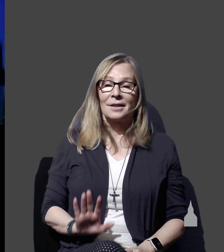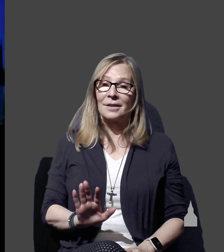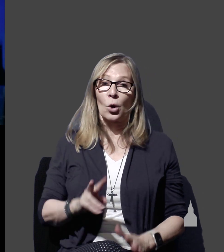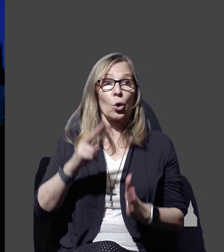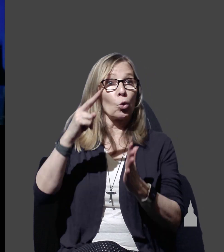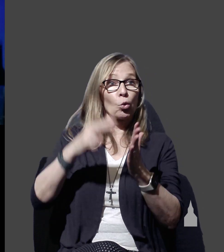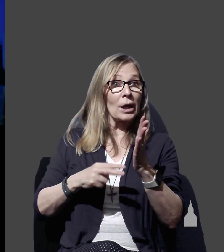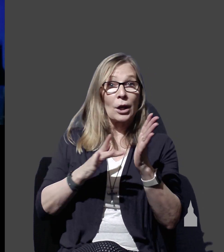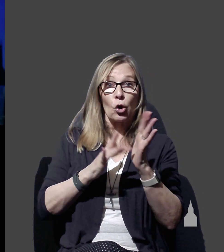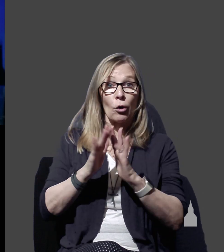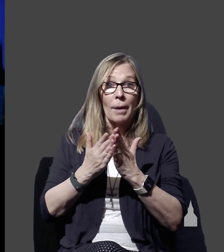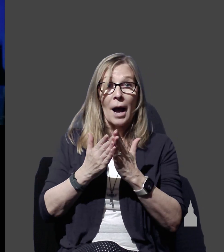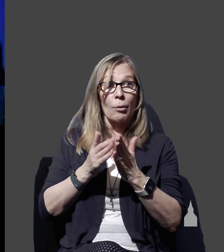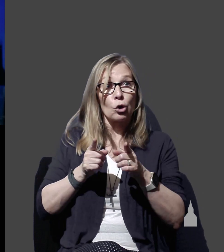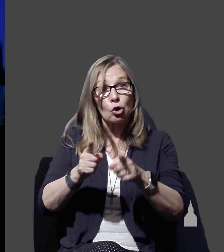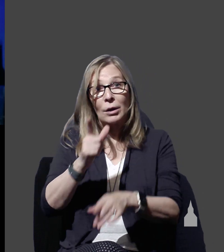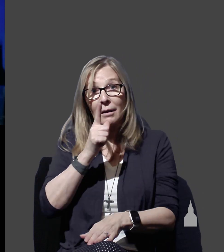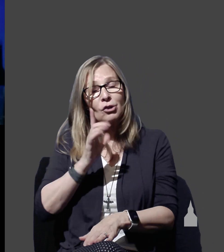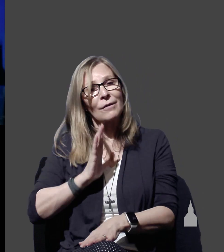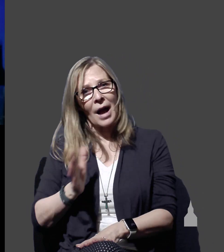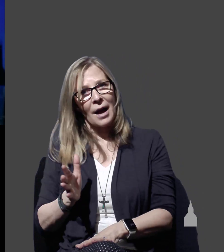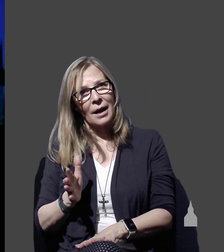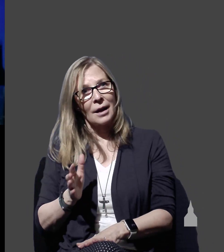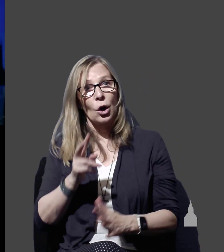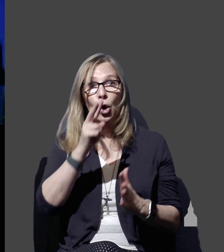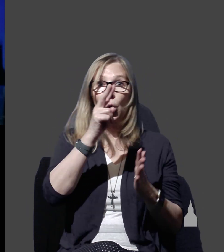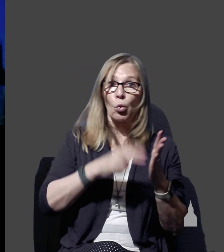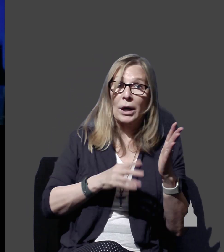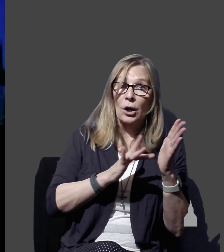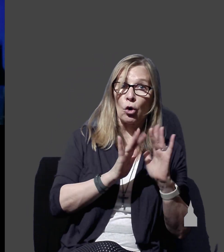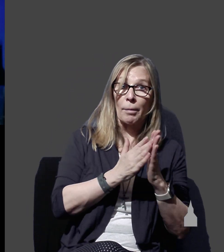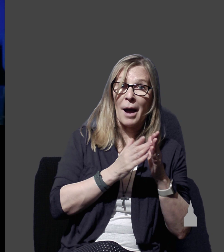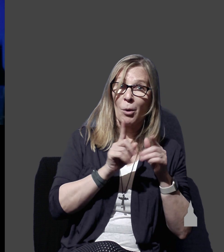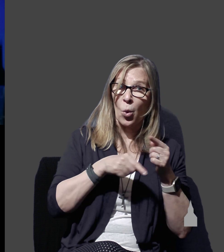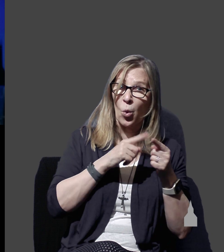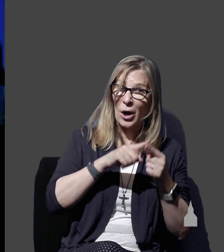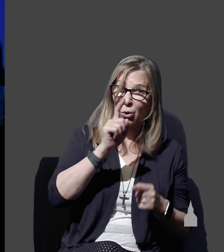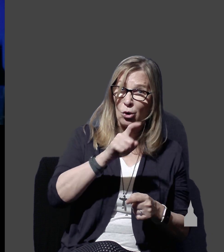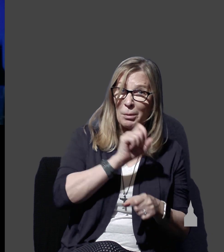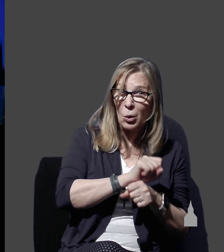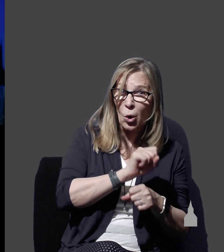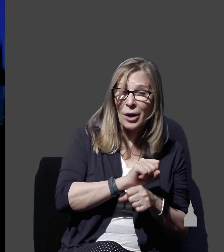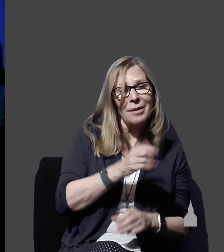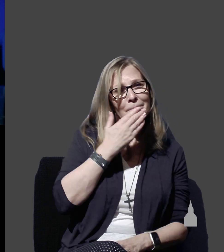Reading your Bible at lunch is fine. Reading your Bible when you're supposed to be working is a bad testimony.